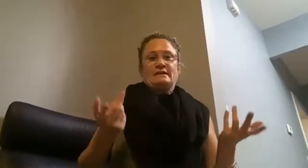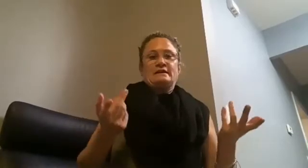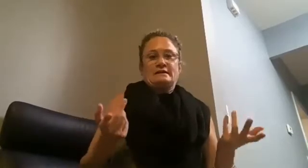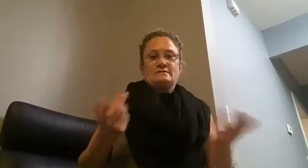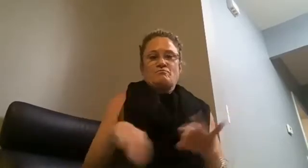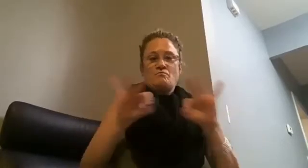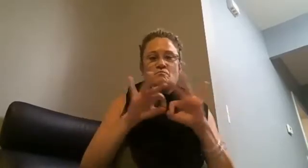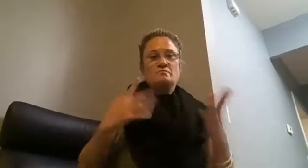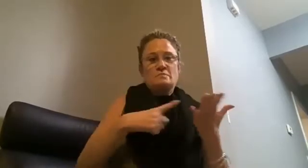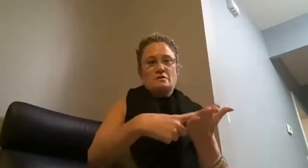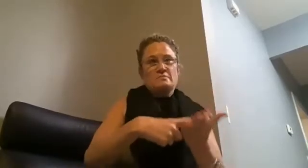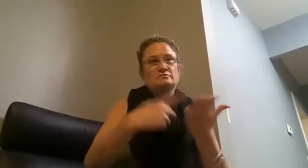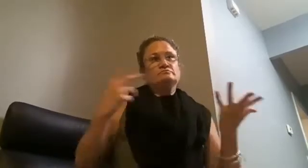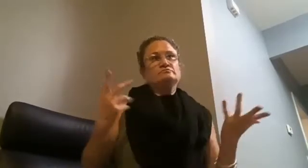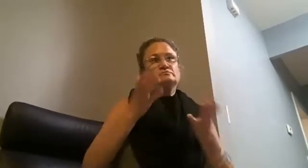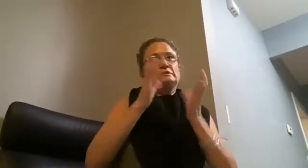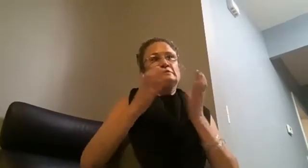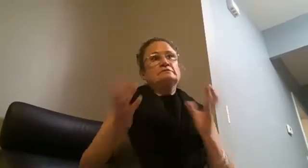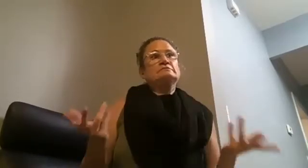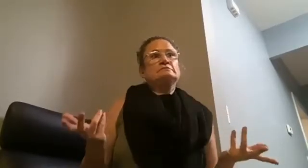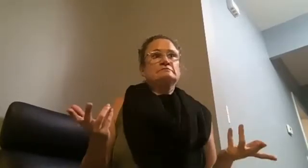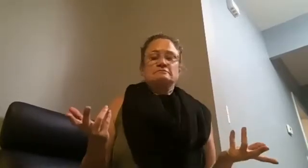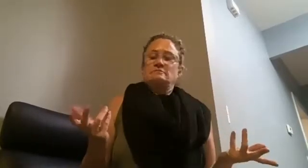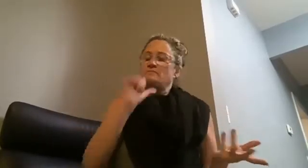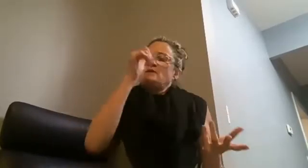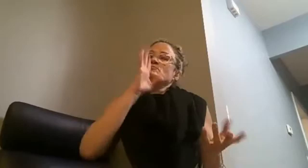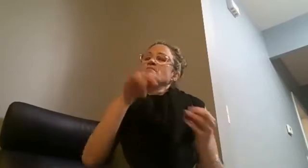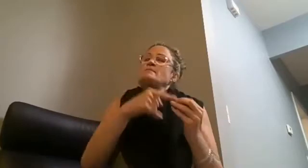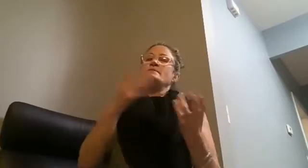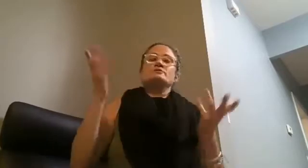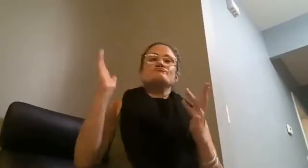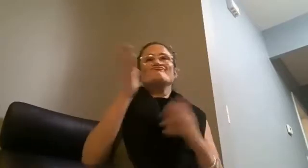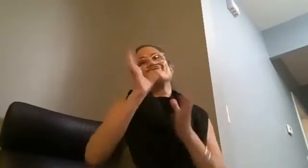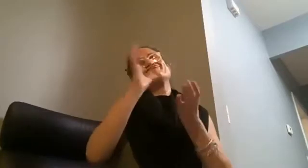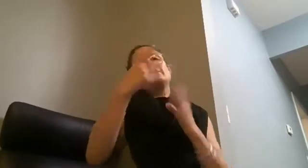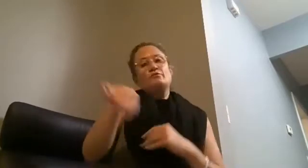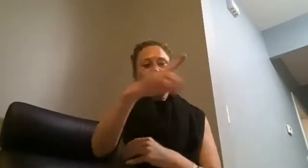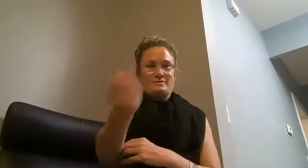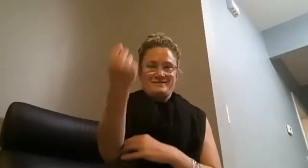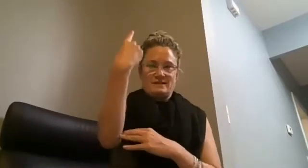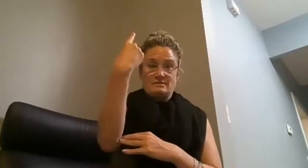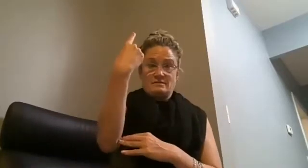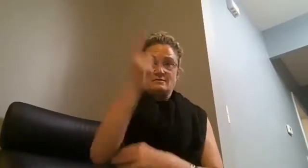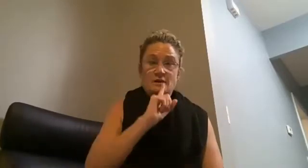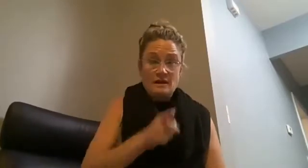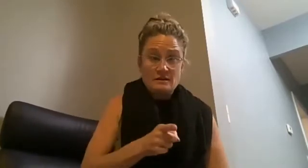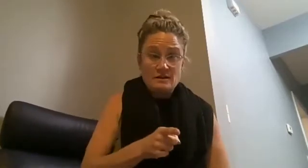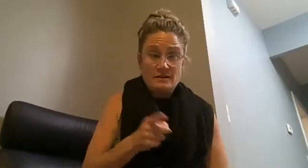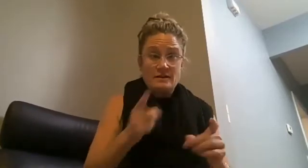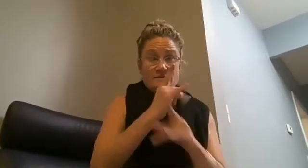talk about our drinking. Sometimes people will say, I'm not going to talk about my drinking because you all know how it is to drink. The reality is, as alcoholics, we literally don't